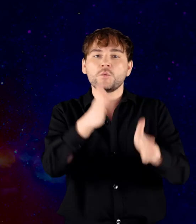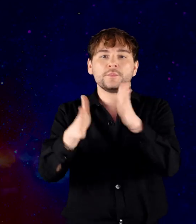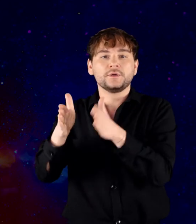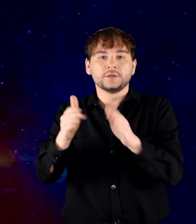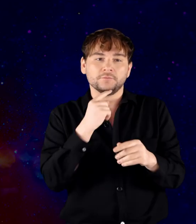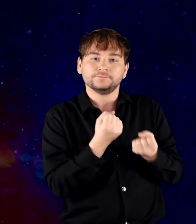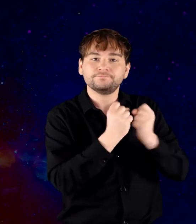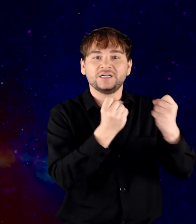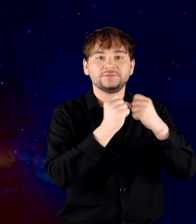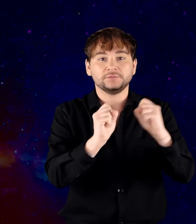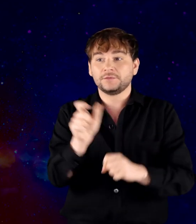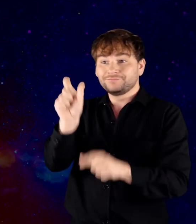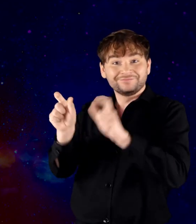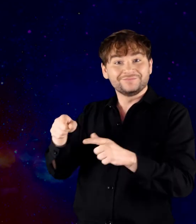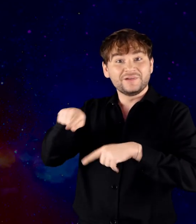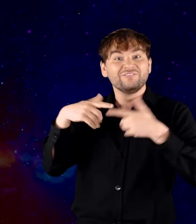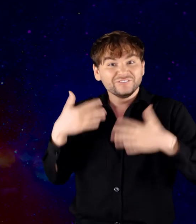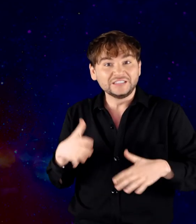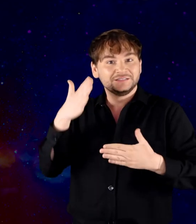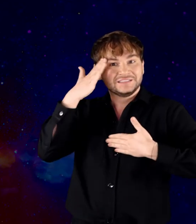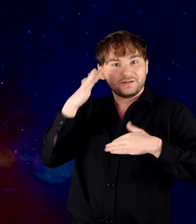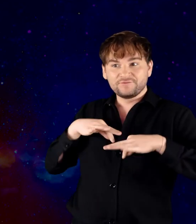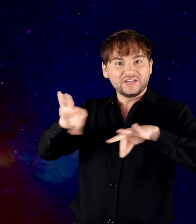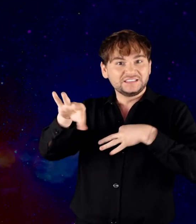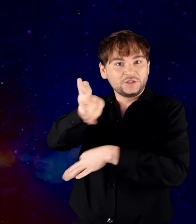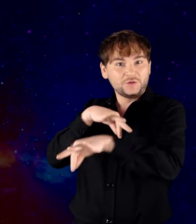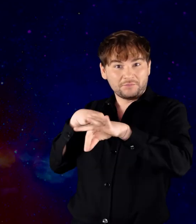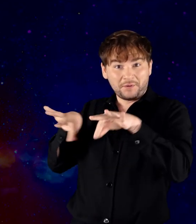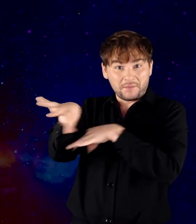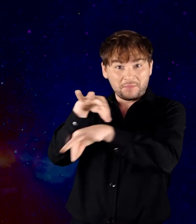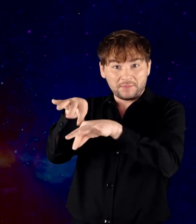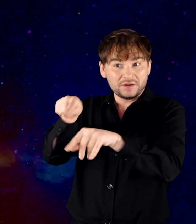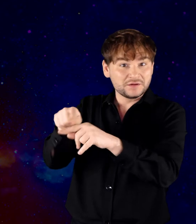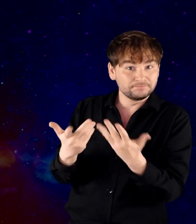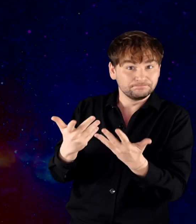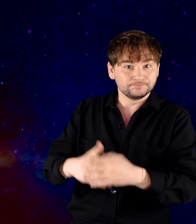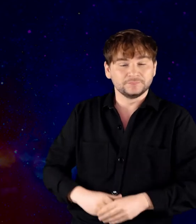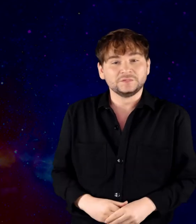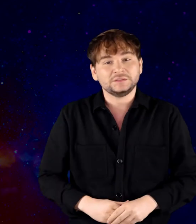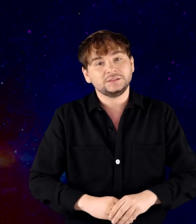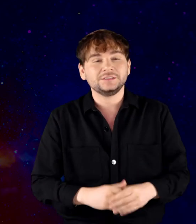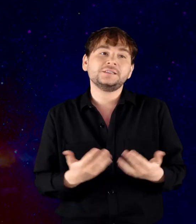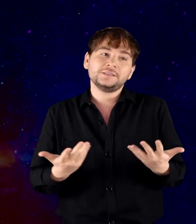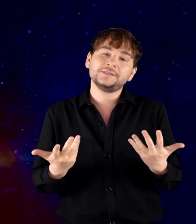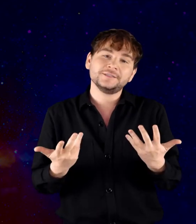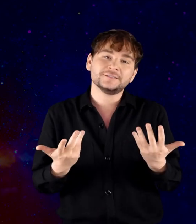That means it is for protection. But what is going on with patients who are already